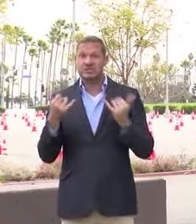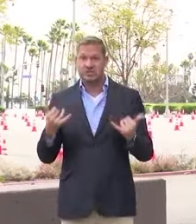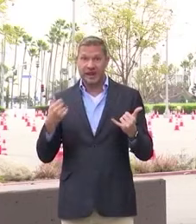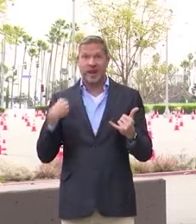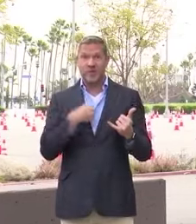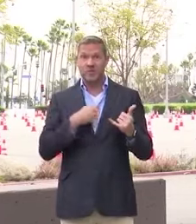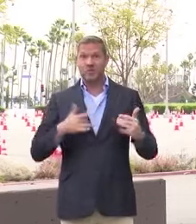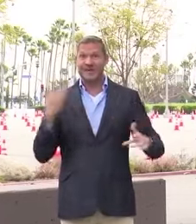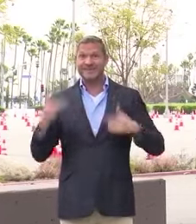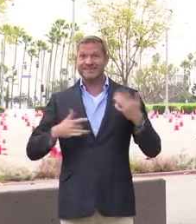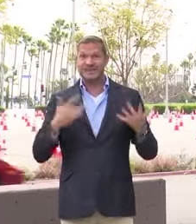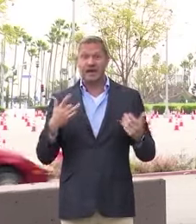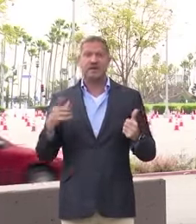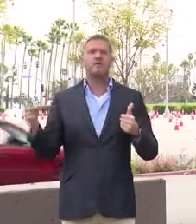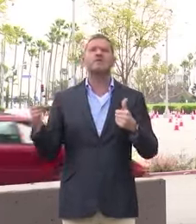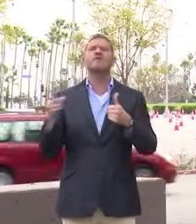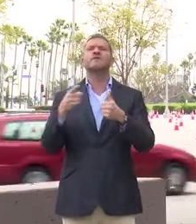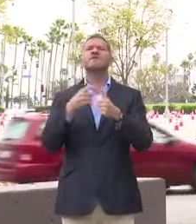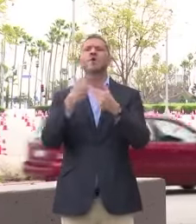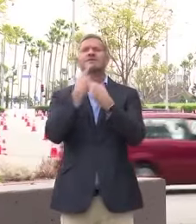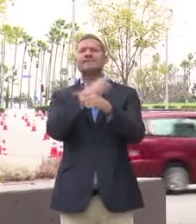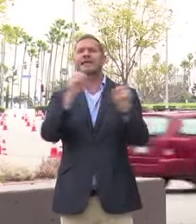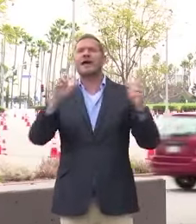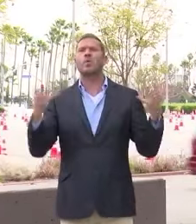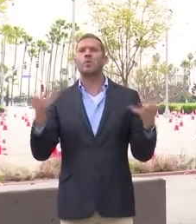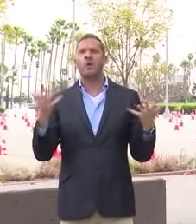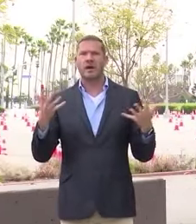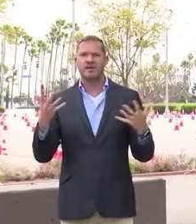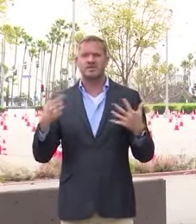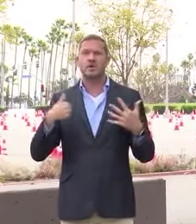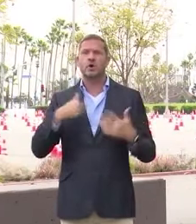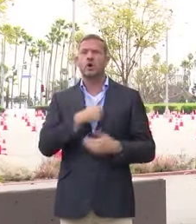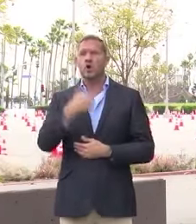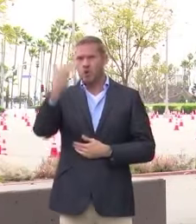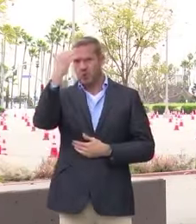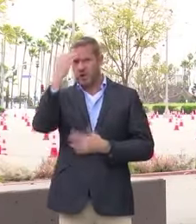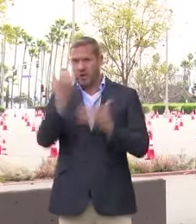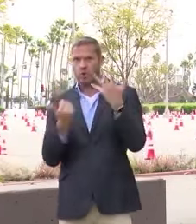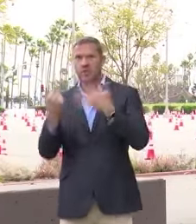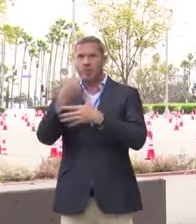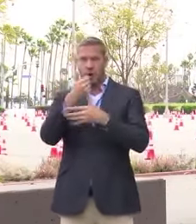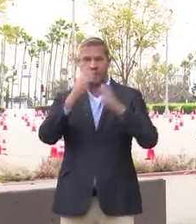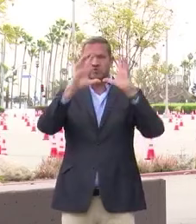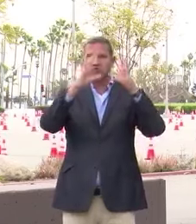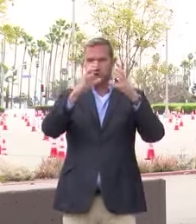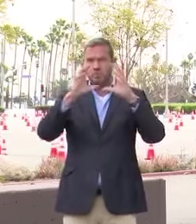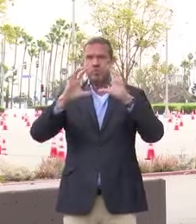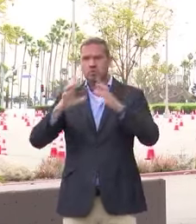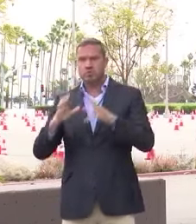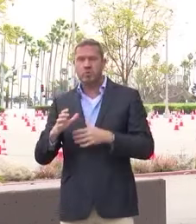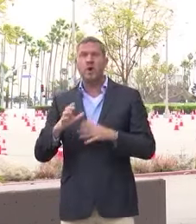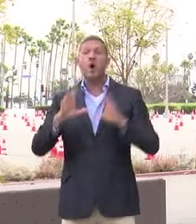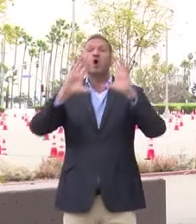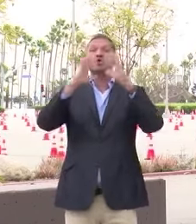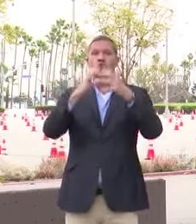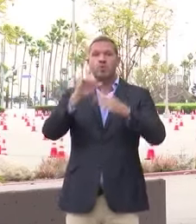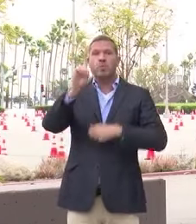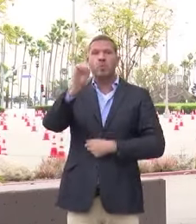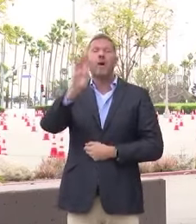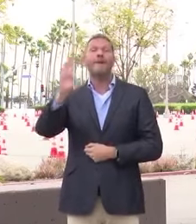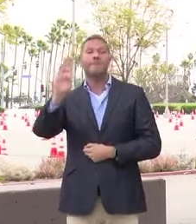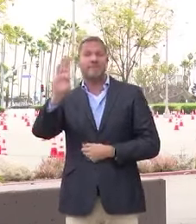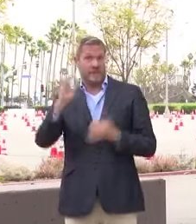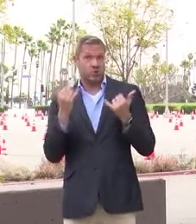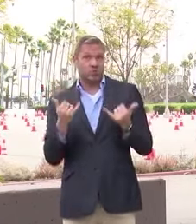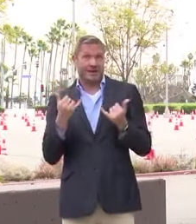about. The first is, we know what our priorities are, right, with the groups. We're in that group B, that first part of B, and